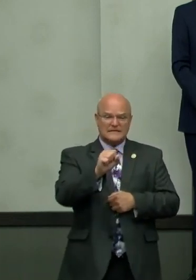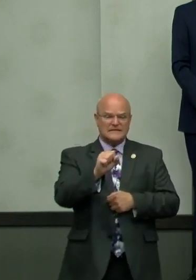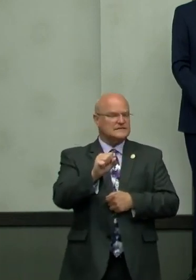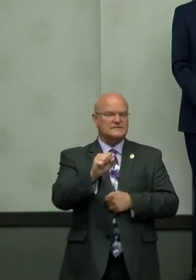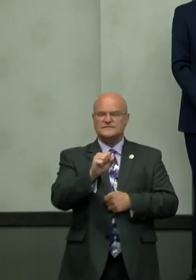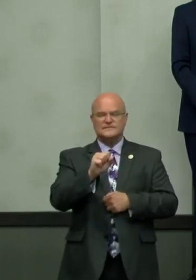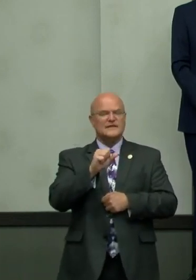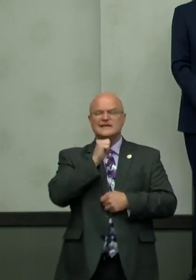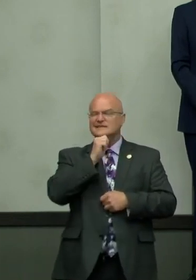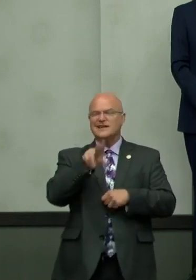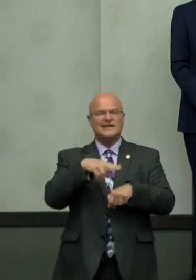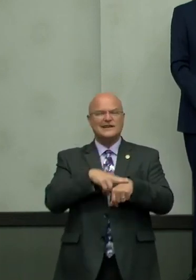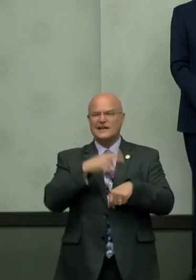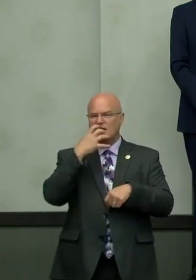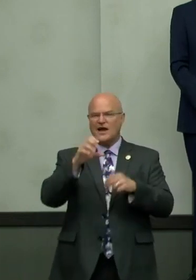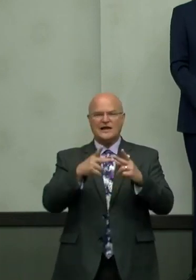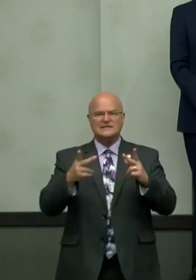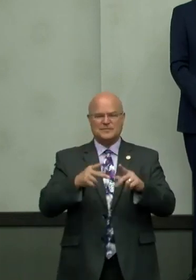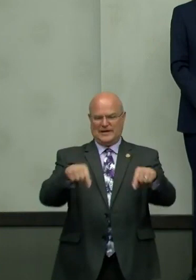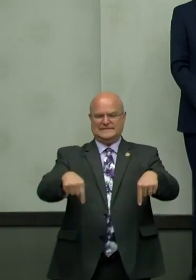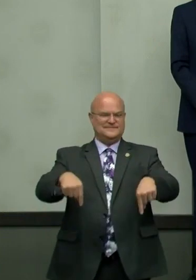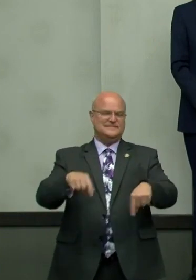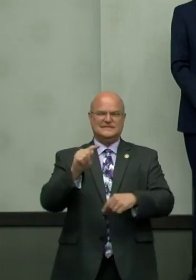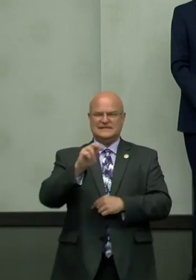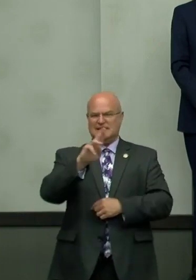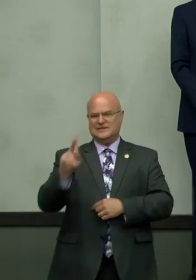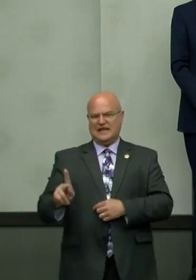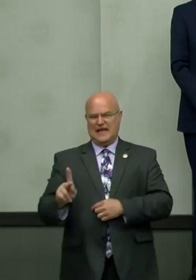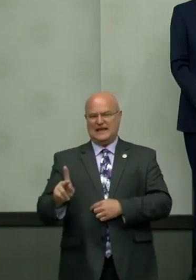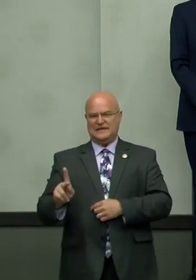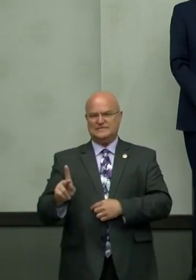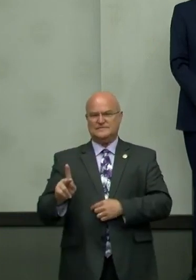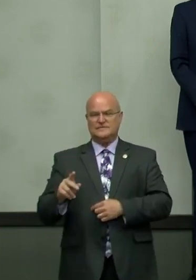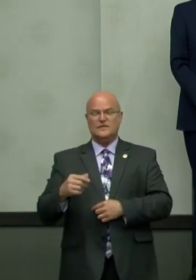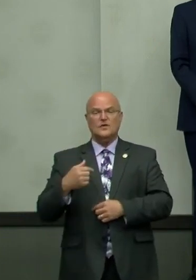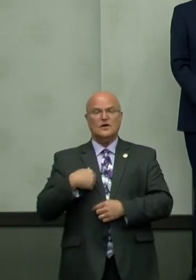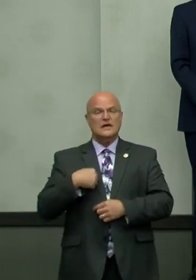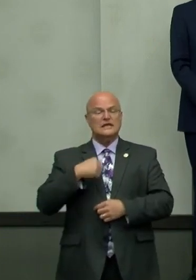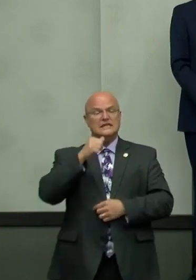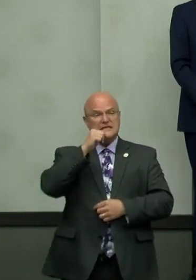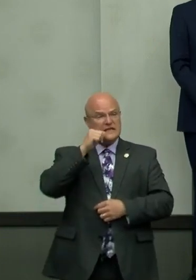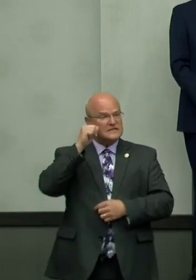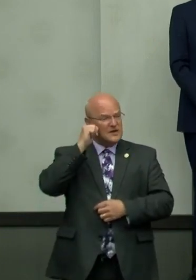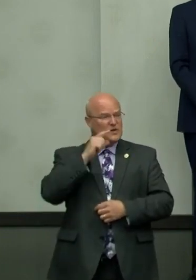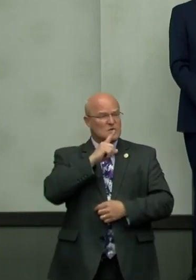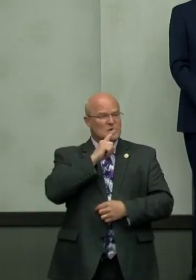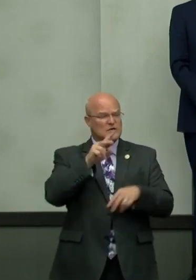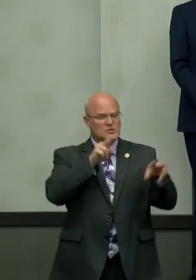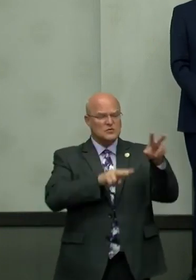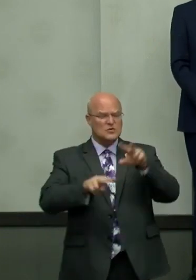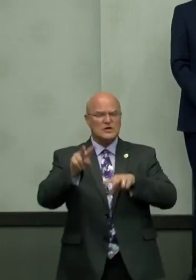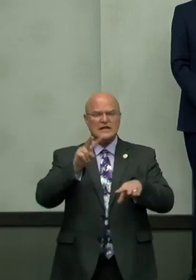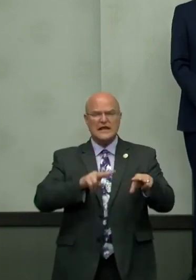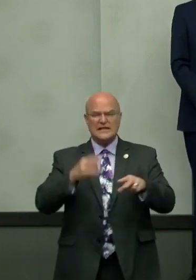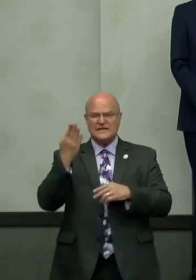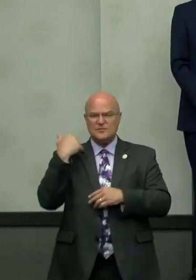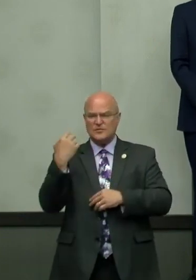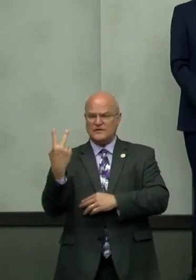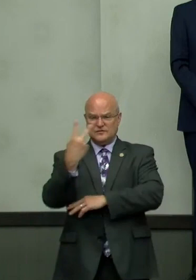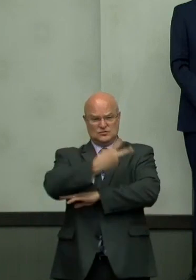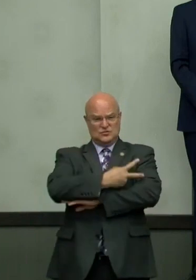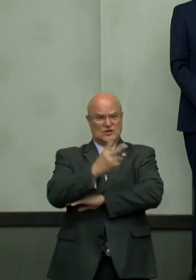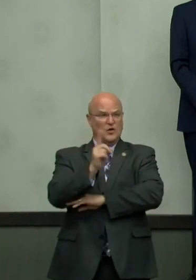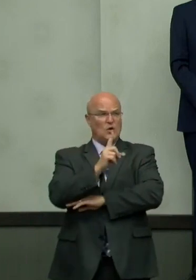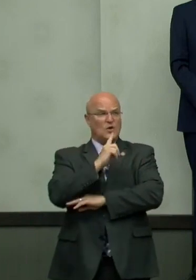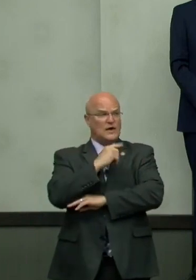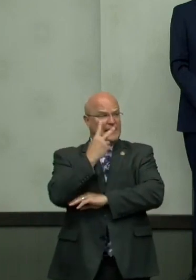not a national hotspot. What I was talking about yesterday was really just looking at the previous 2 days